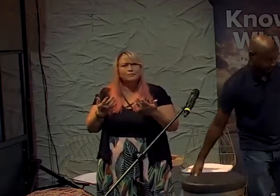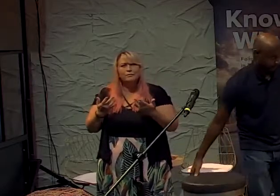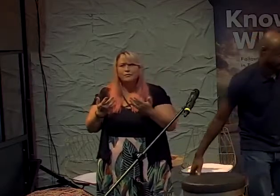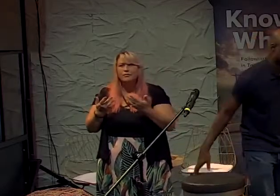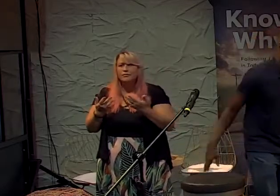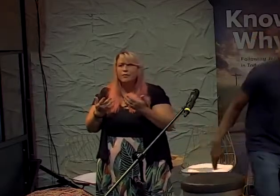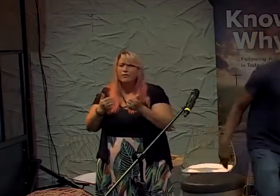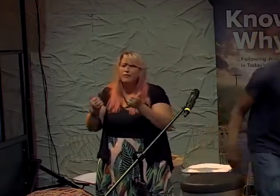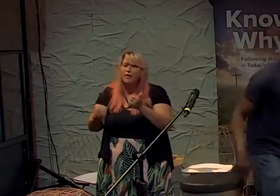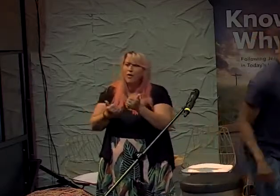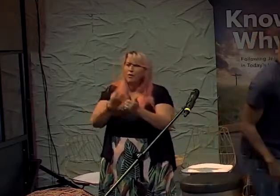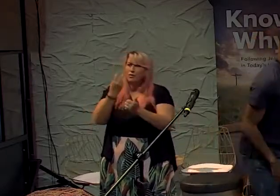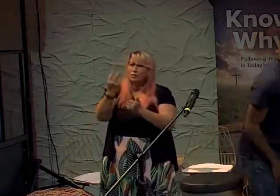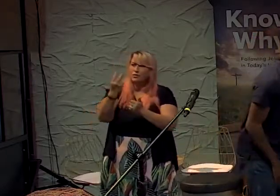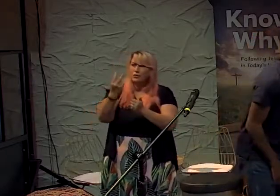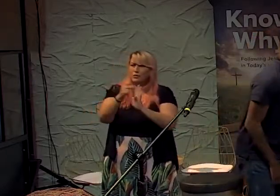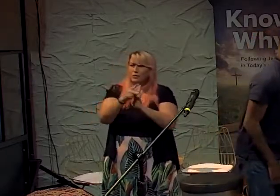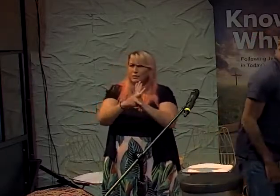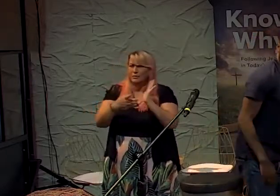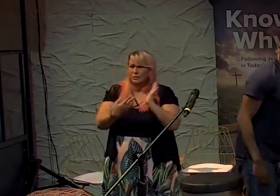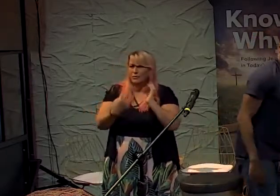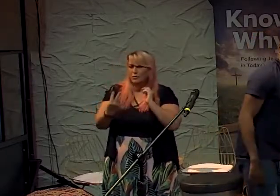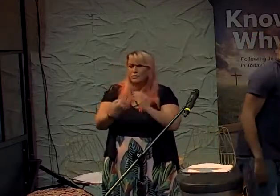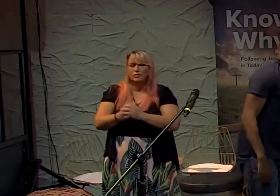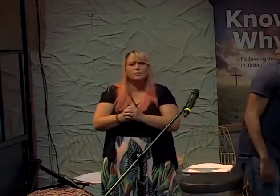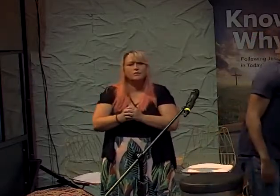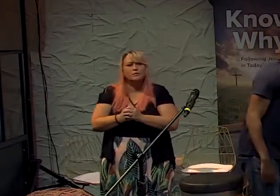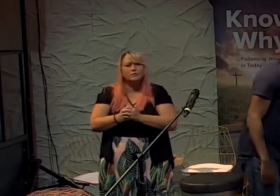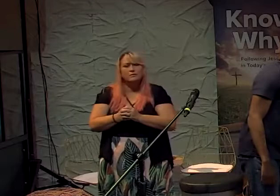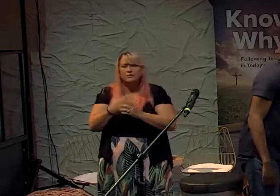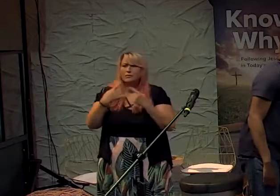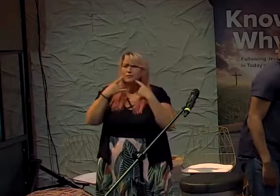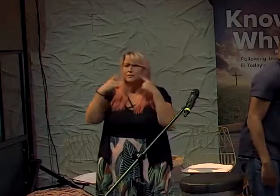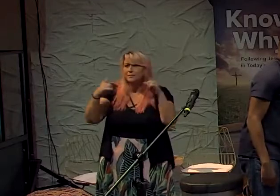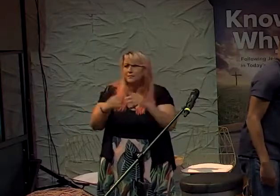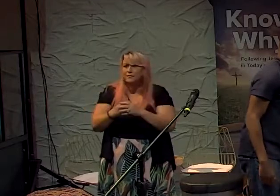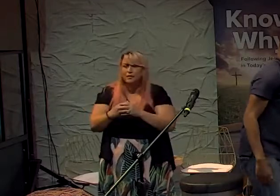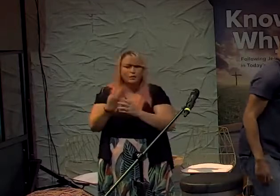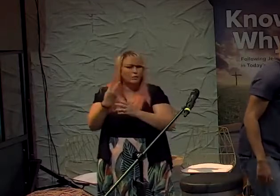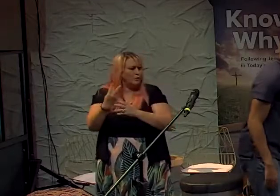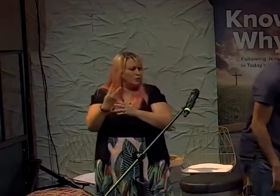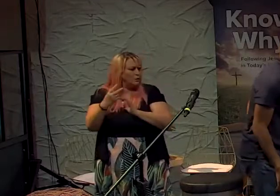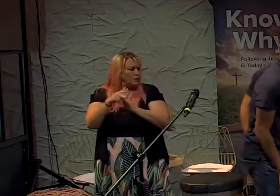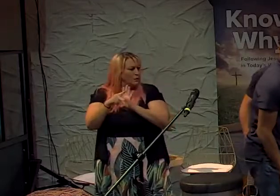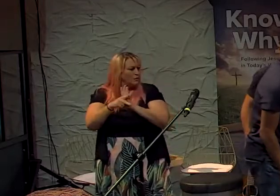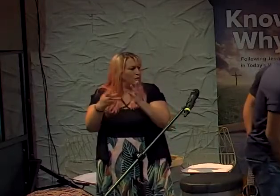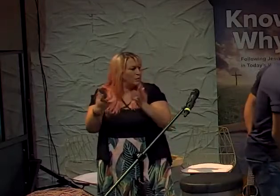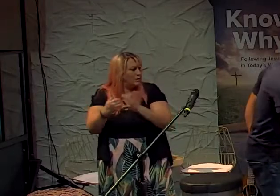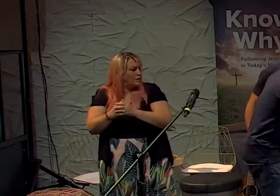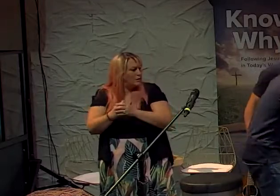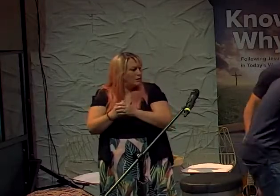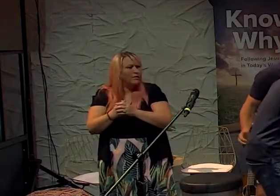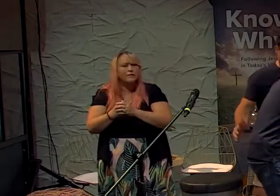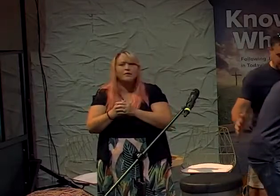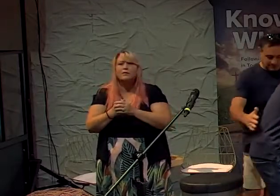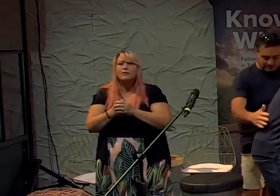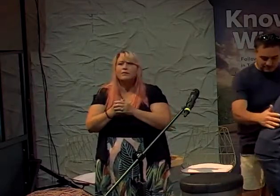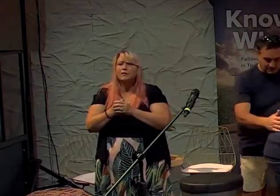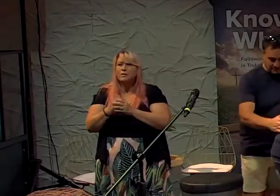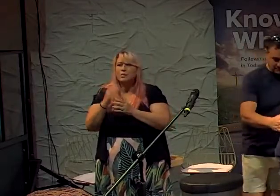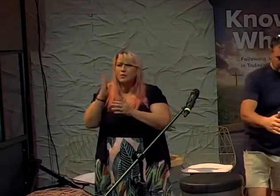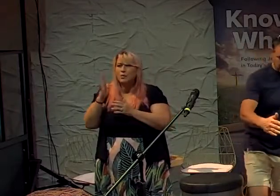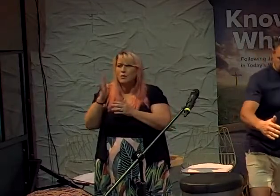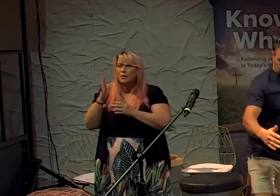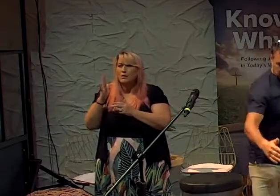follow two principles going forward and to get it right. And those two principles were that I will build